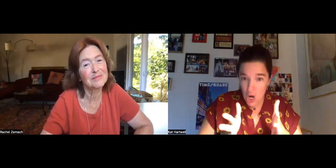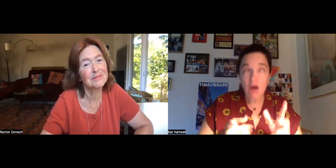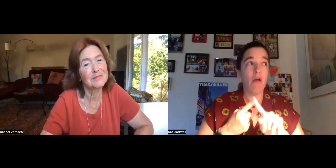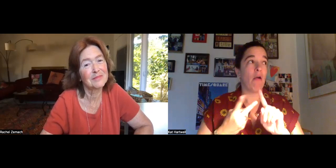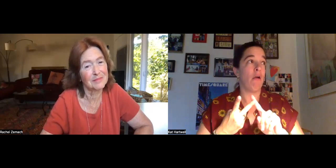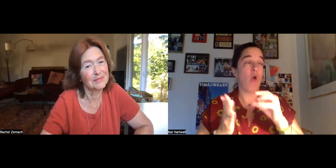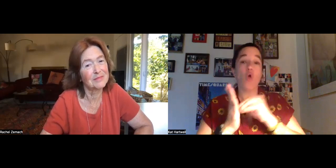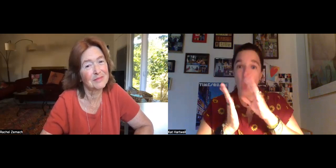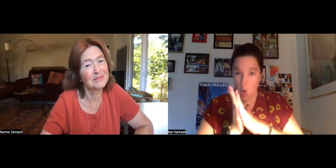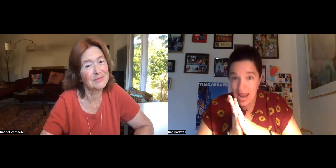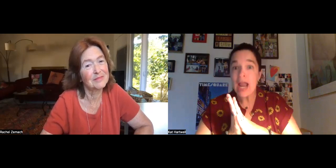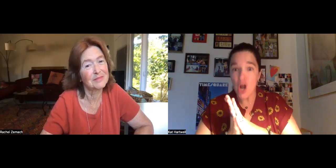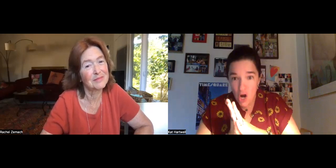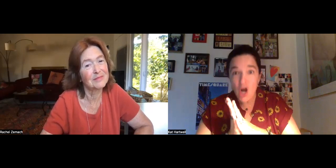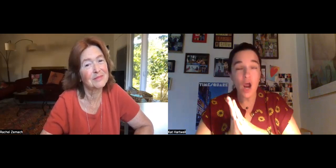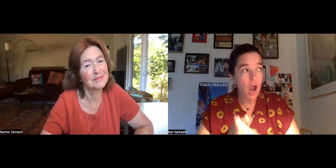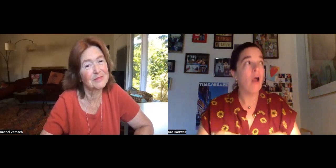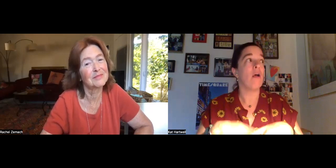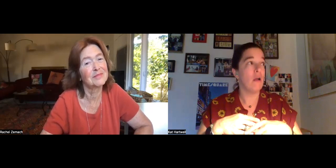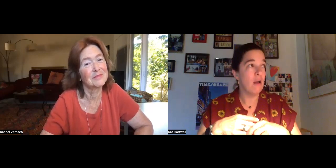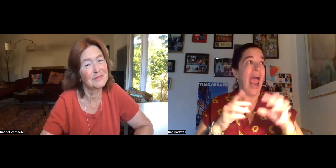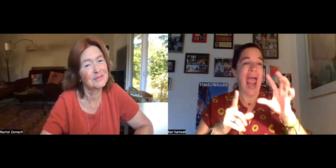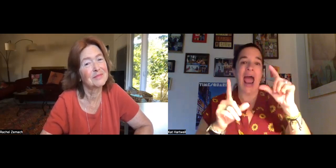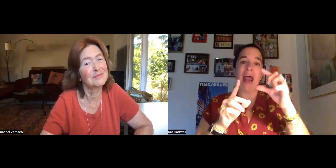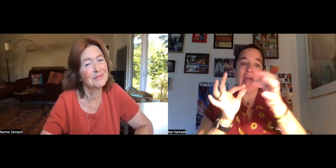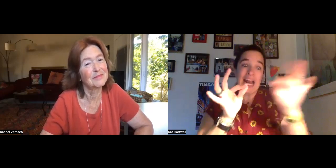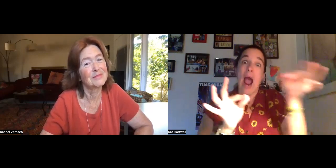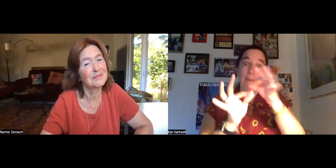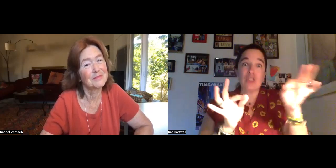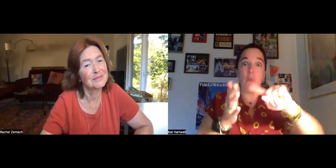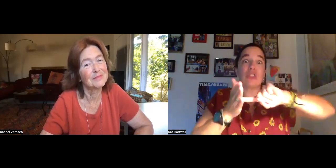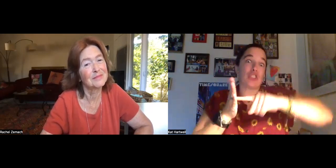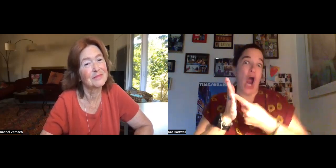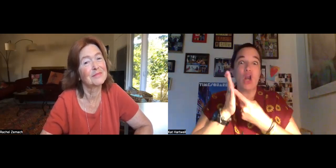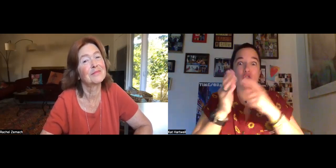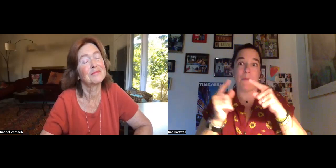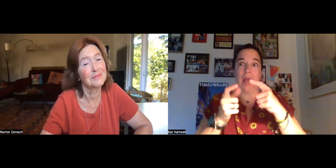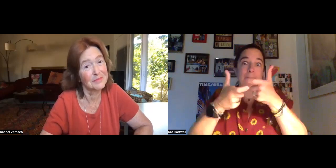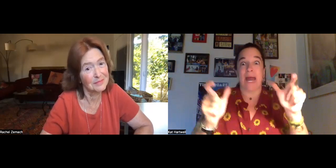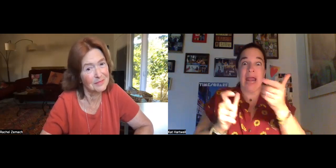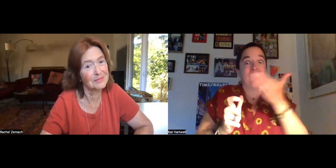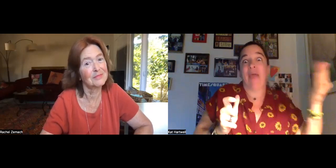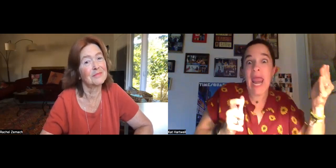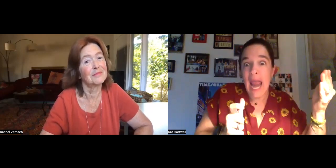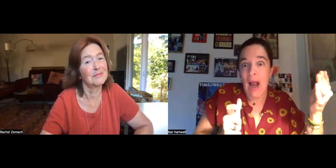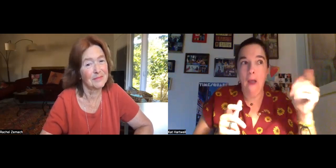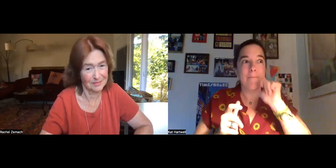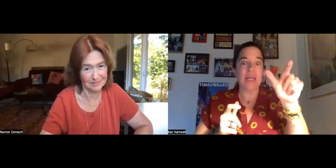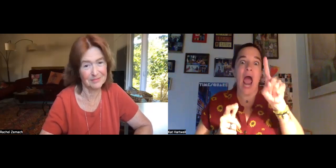interpreter, note taker, and caption was starting to be a big thing, but